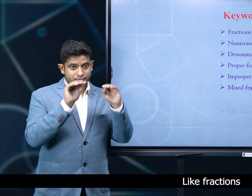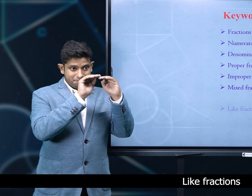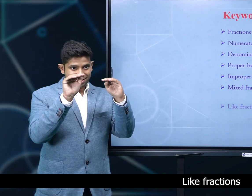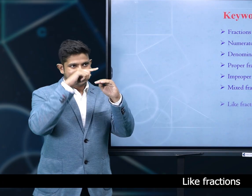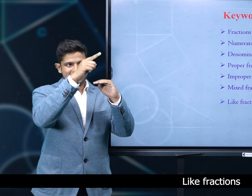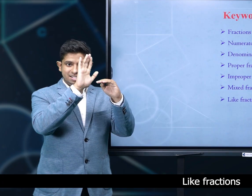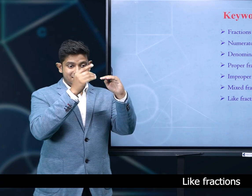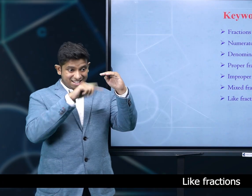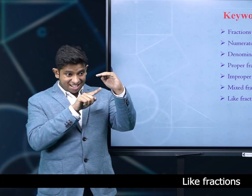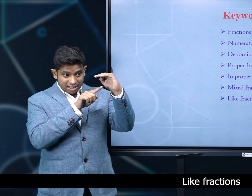like fractions,